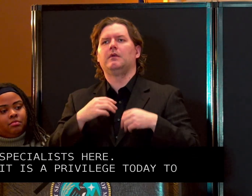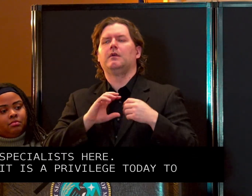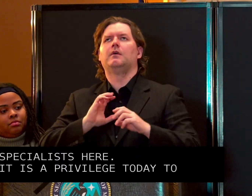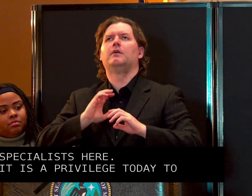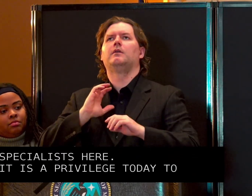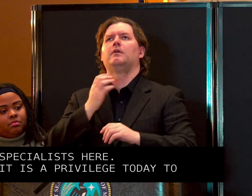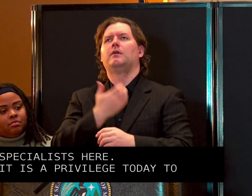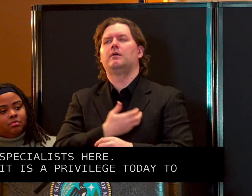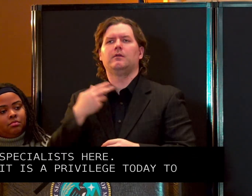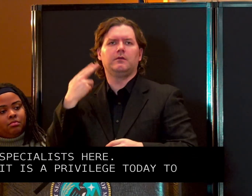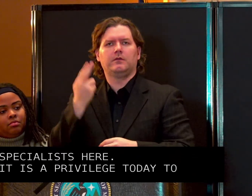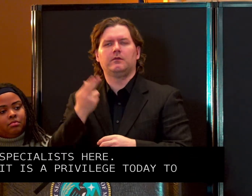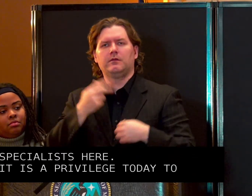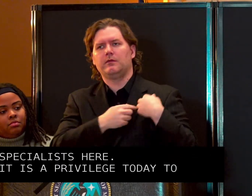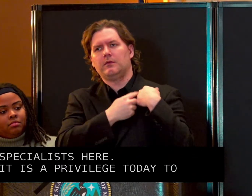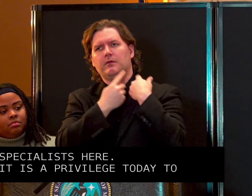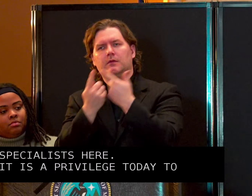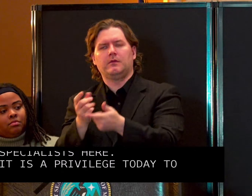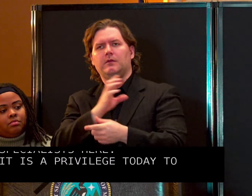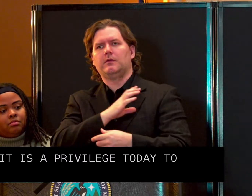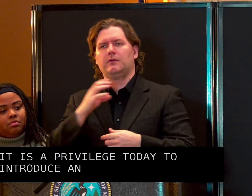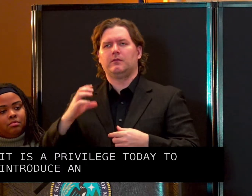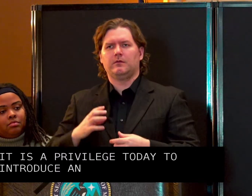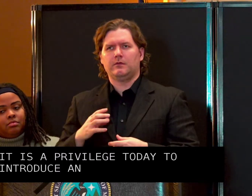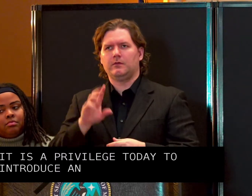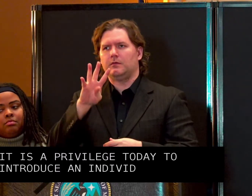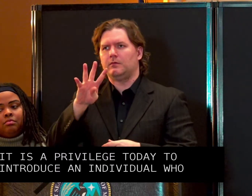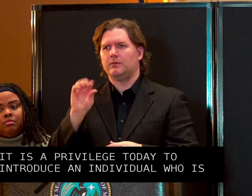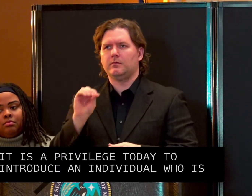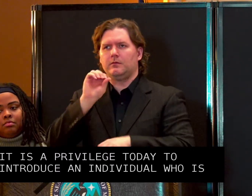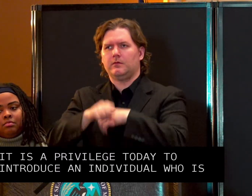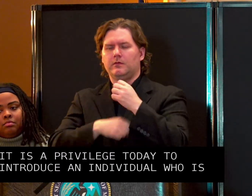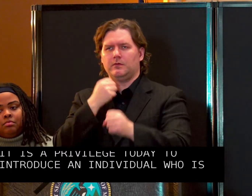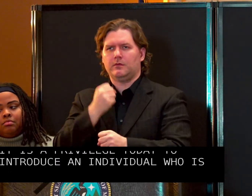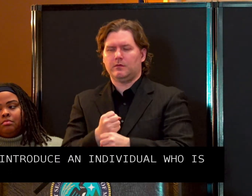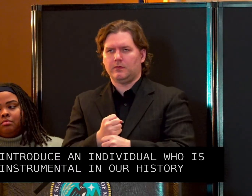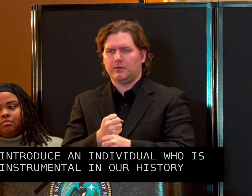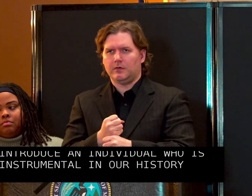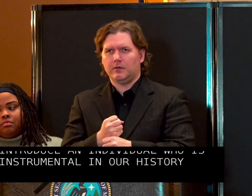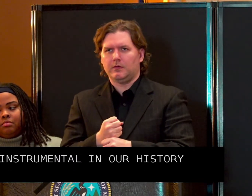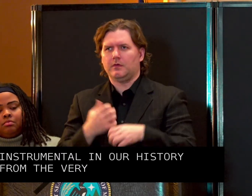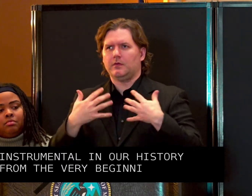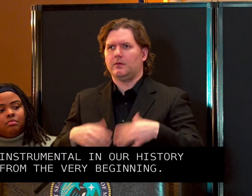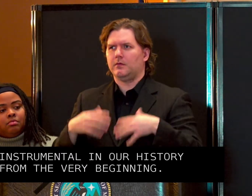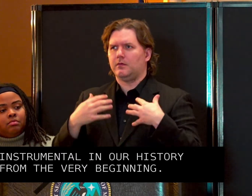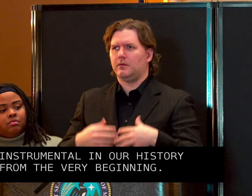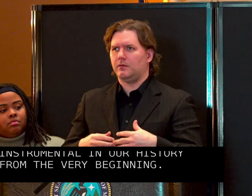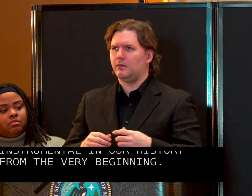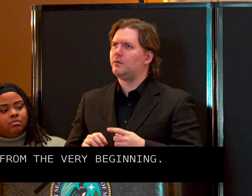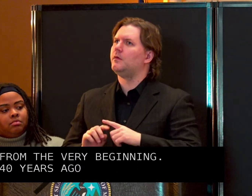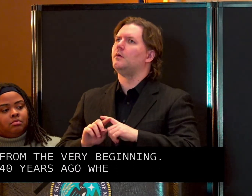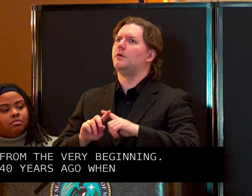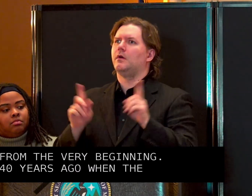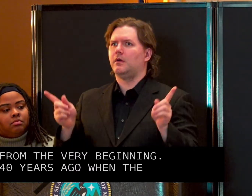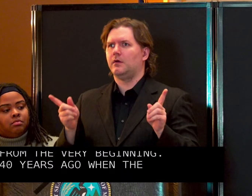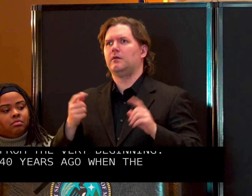was instrumental in our history from the very beginning, 40 years ago when the Commission was